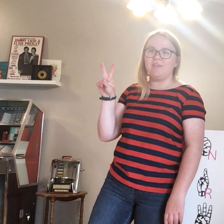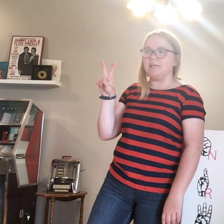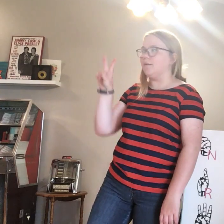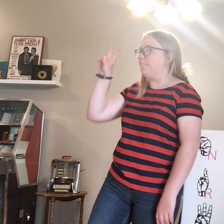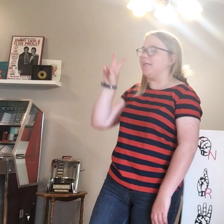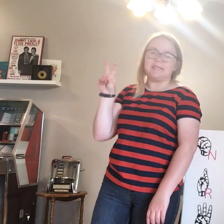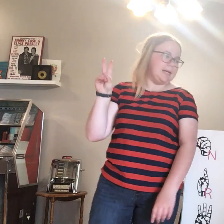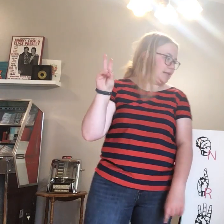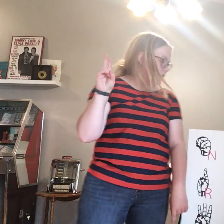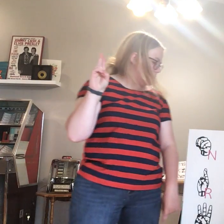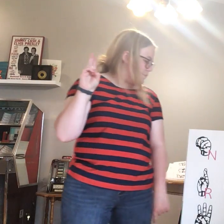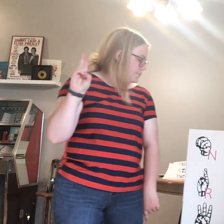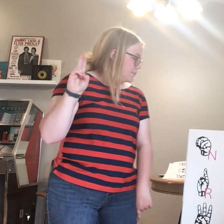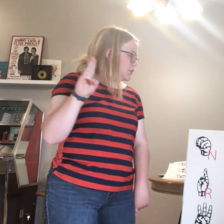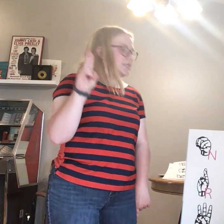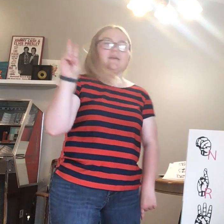V, peace sign. Looks like a V.